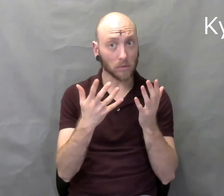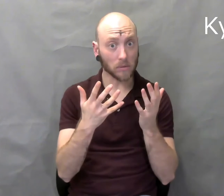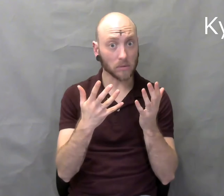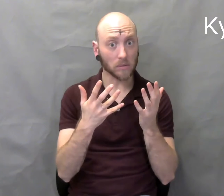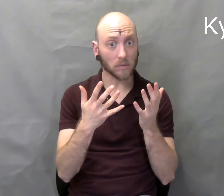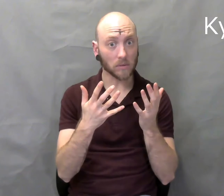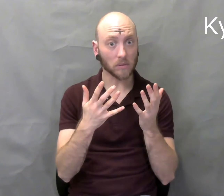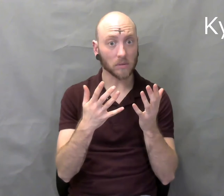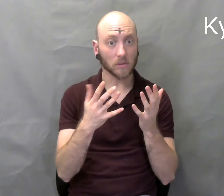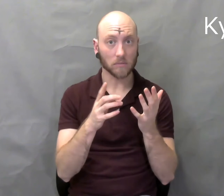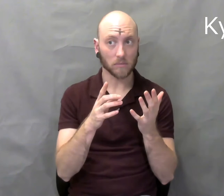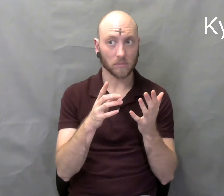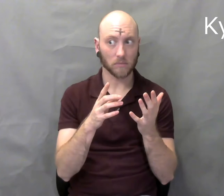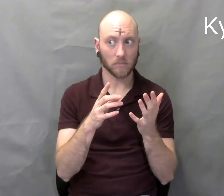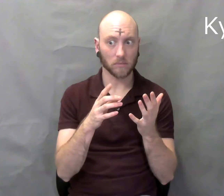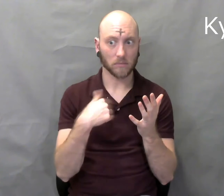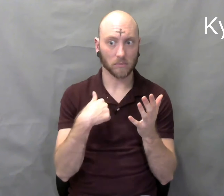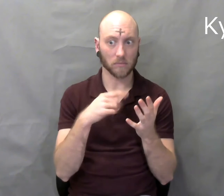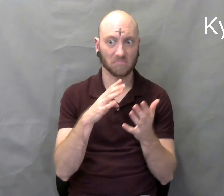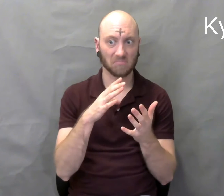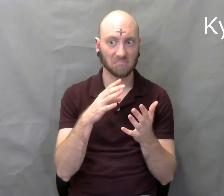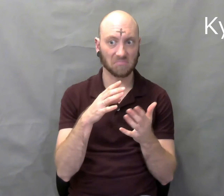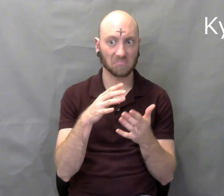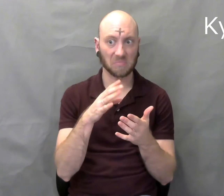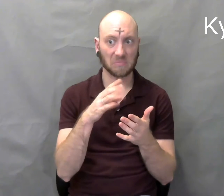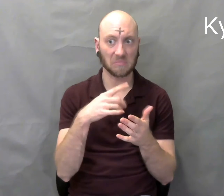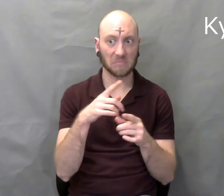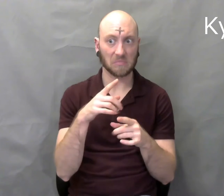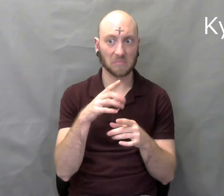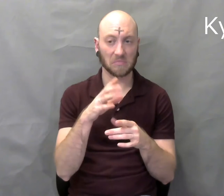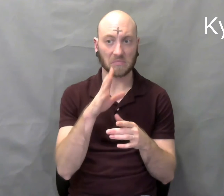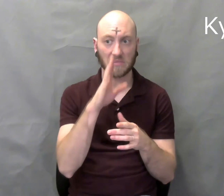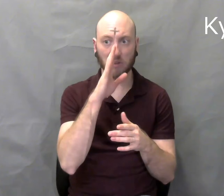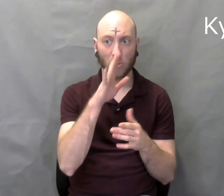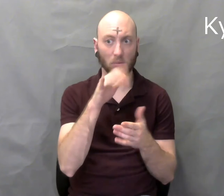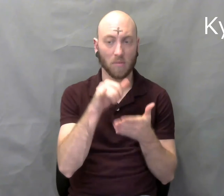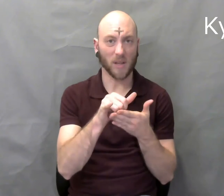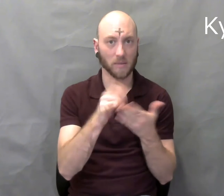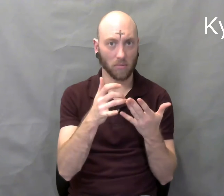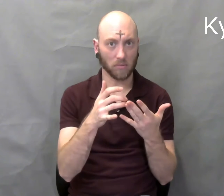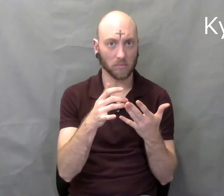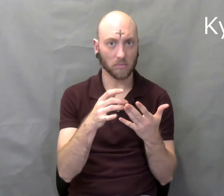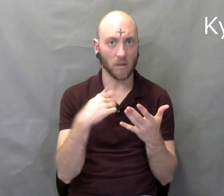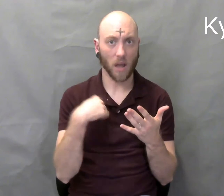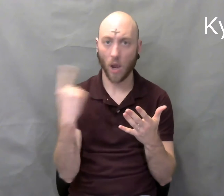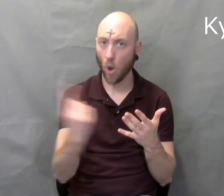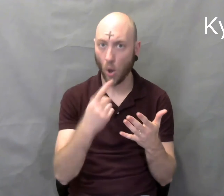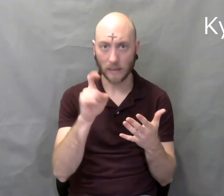I would not be sober. Um, I need a sponsor continuously, and all a